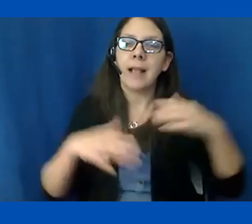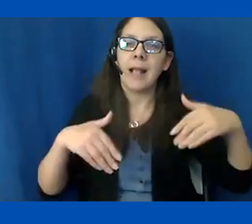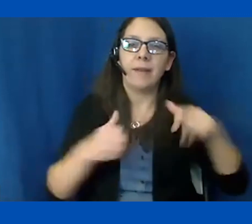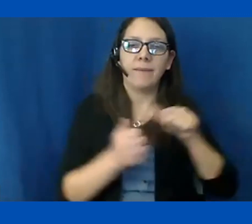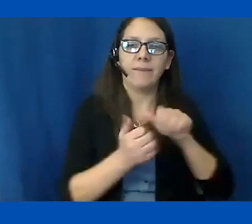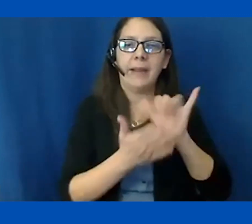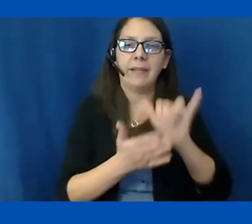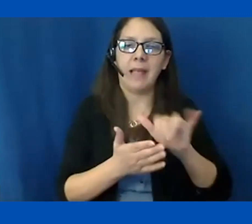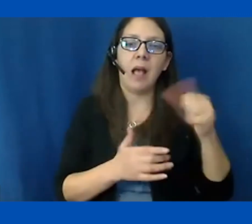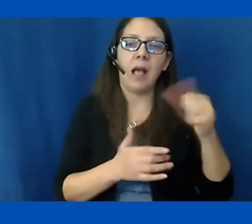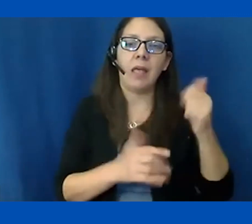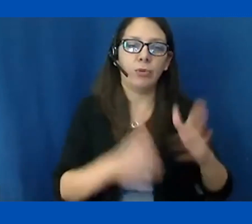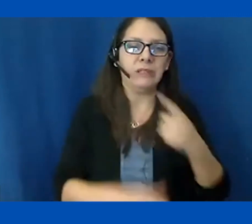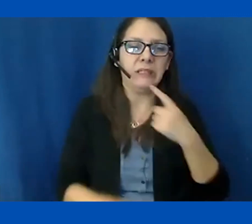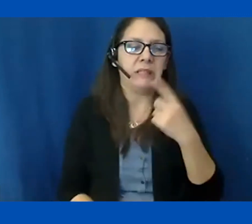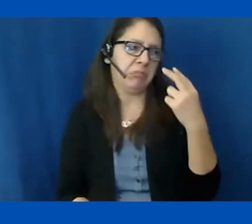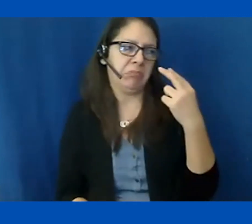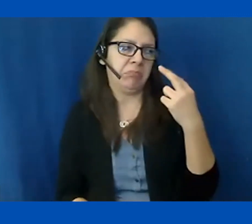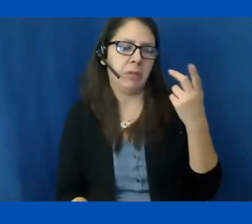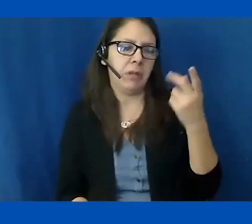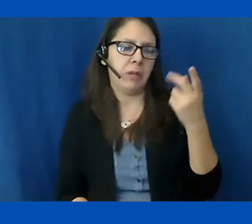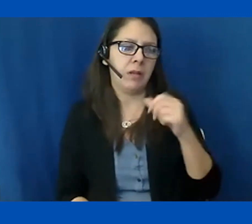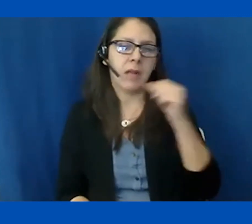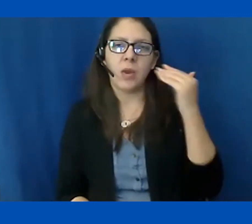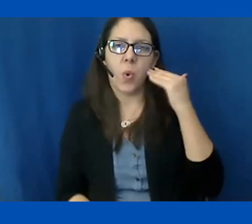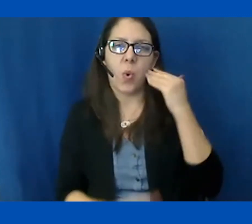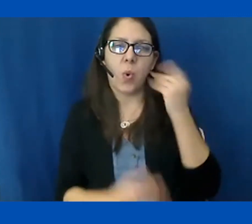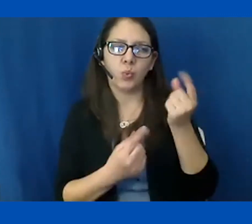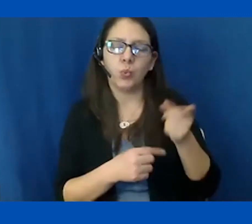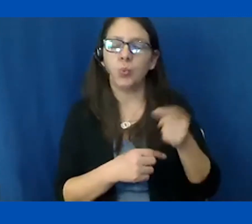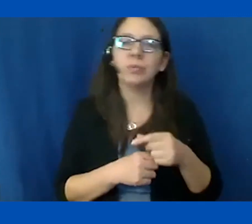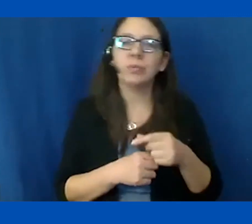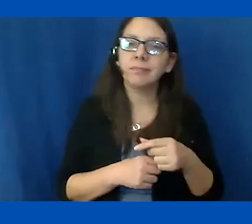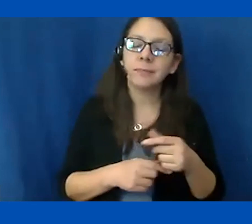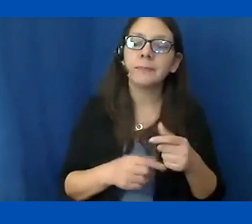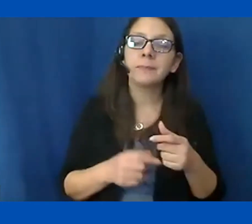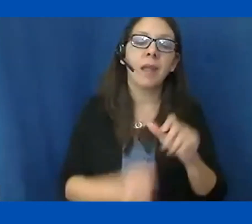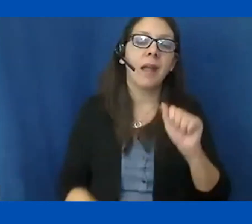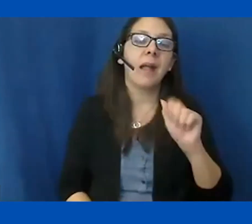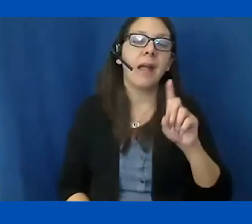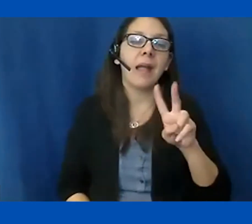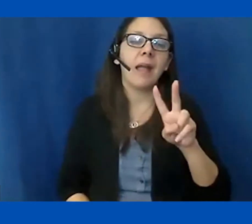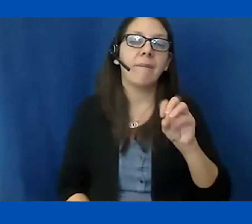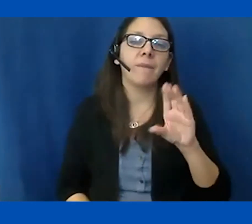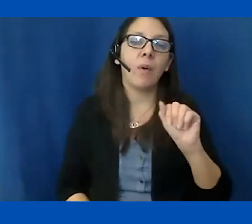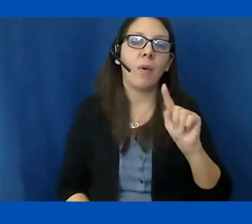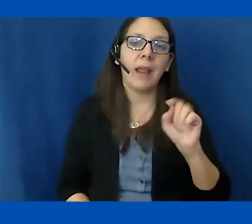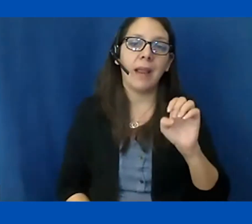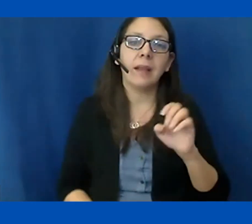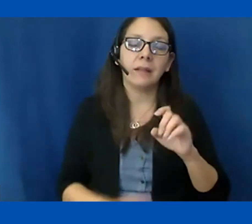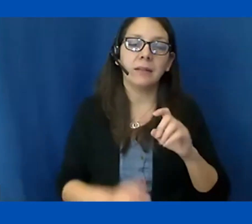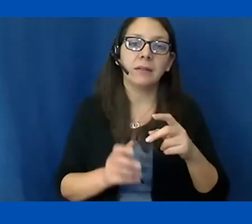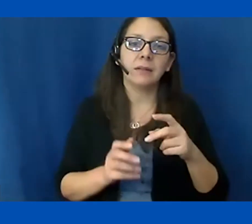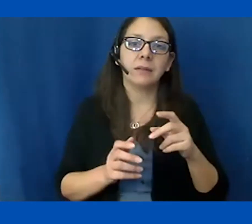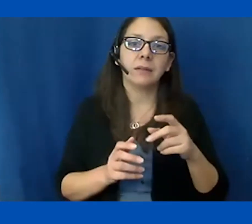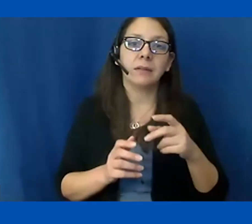really long time. So many times advocating, sometimes for me, I